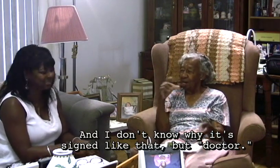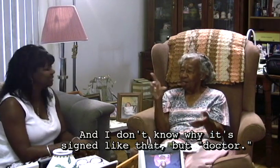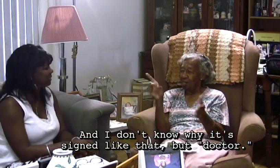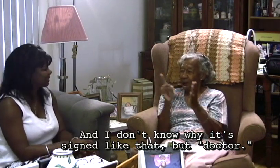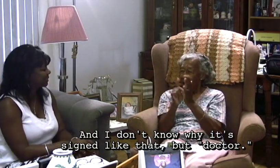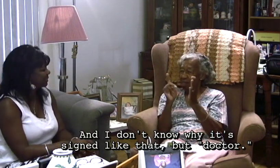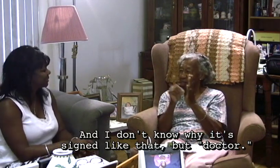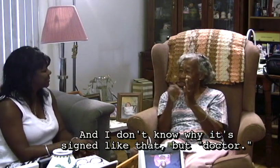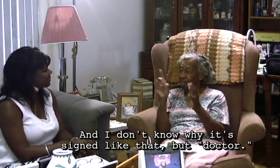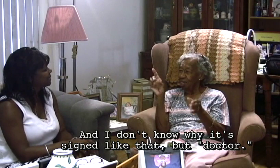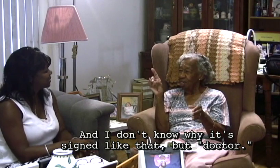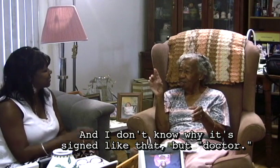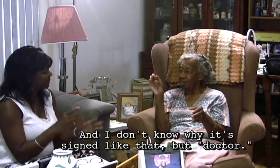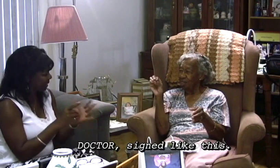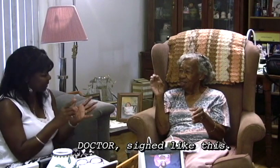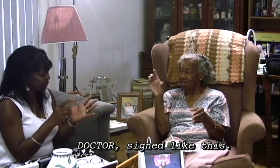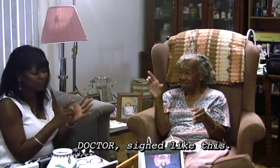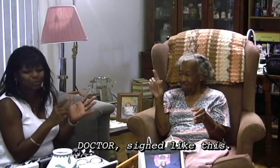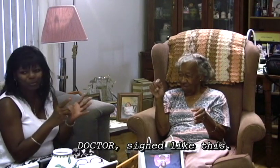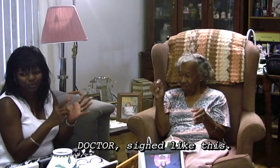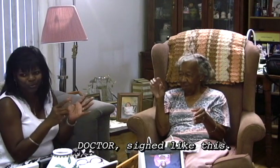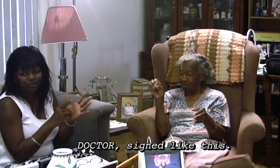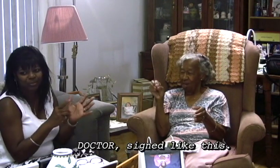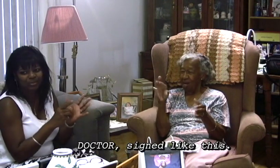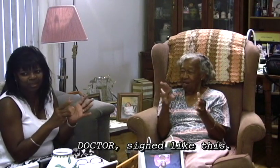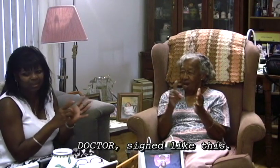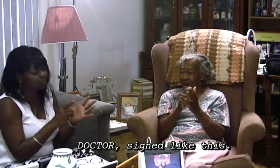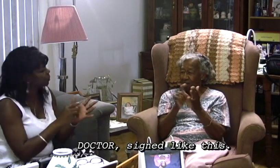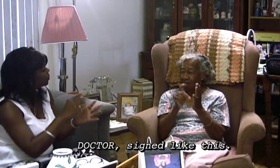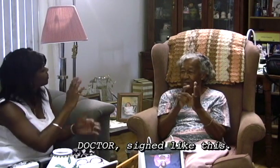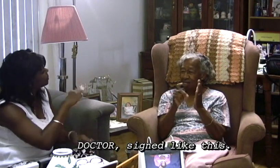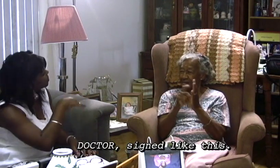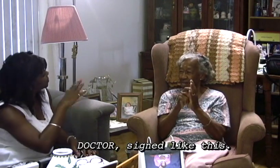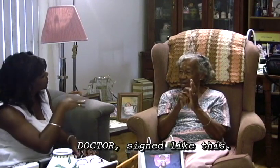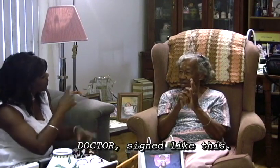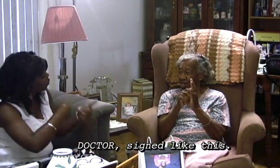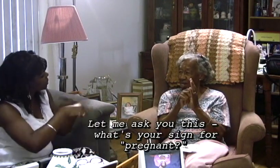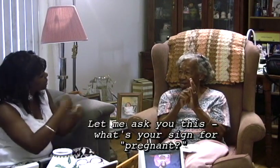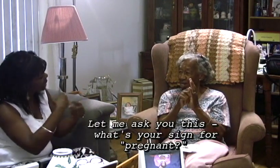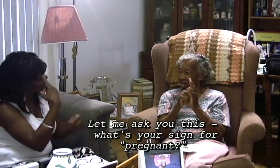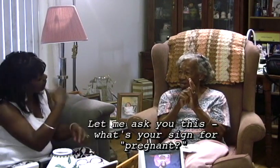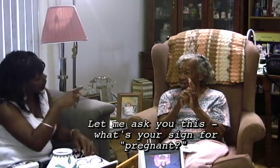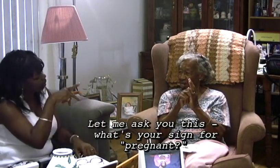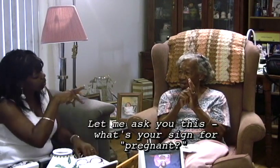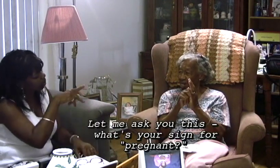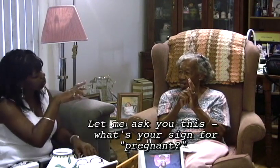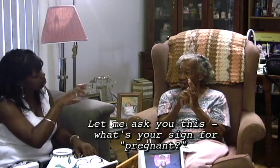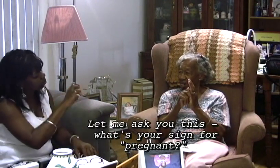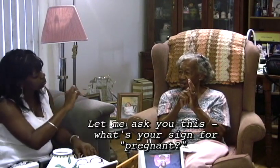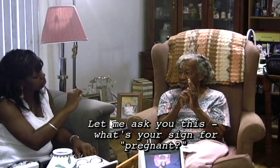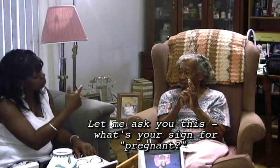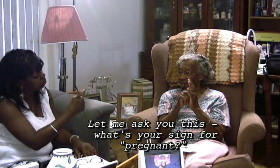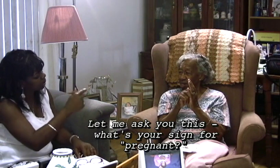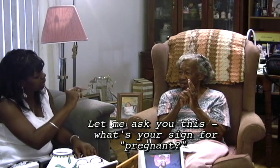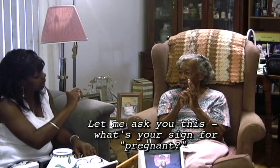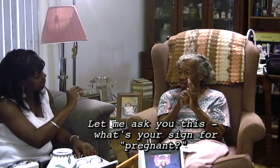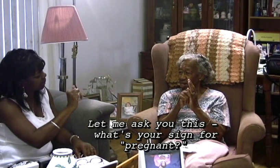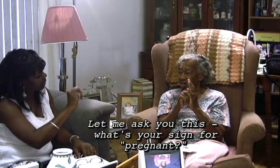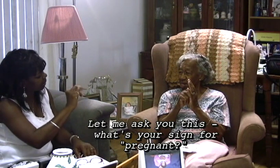But doctor. Doctor, Like I sign said, like this. doctor. Let me ask you this. What's your sign for pregnant? Huh?